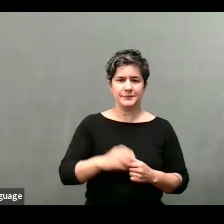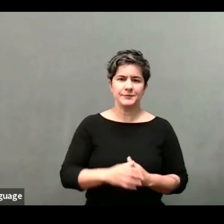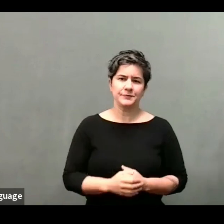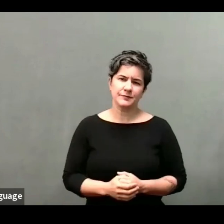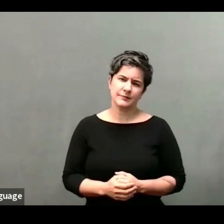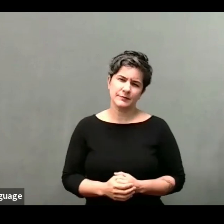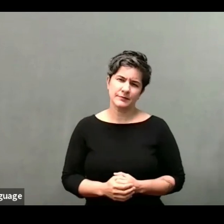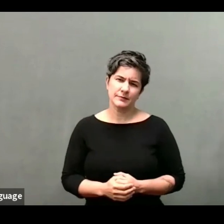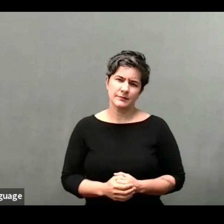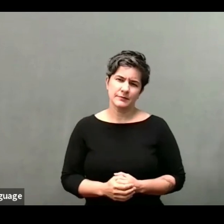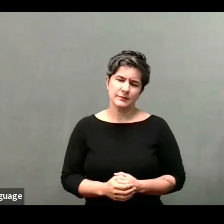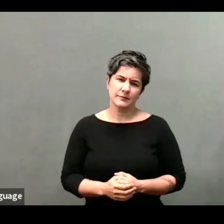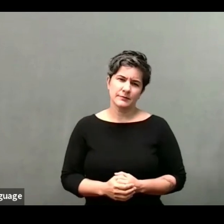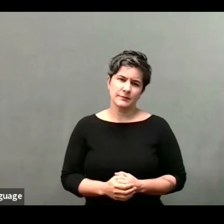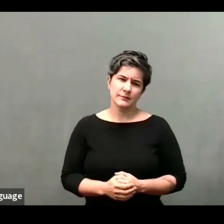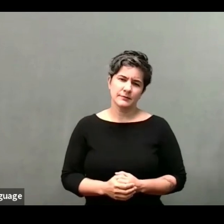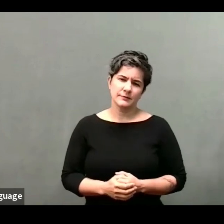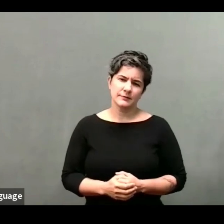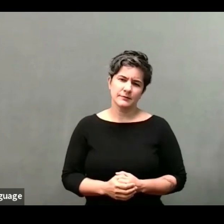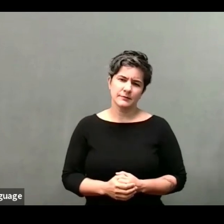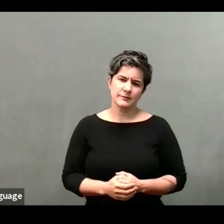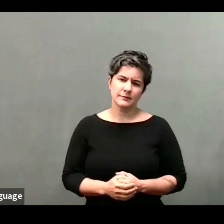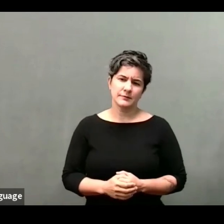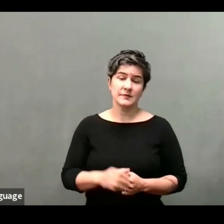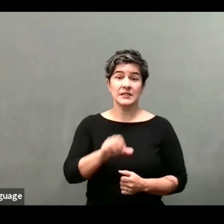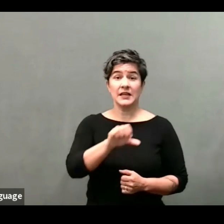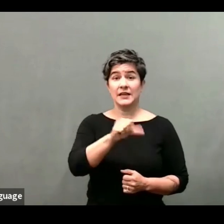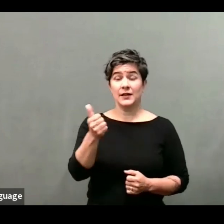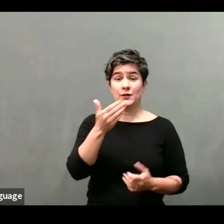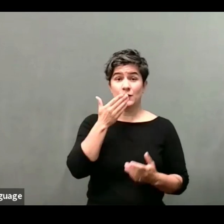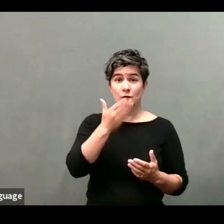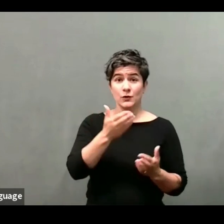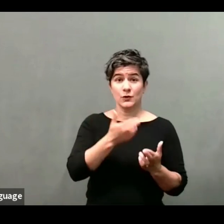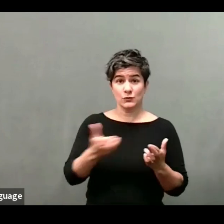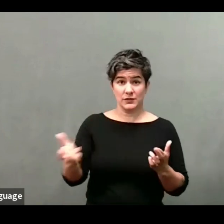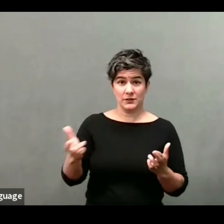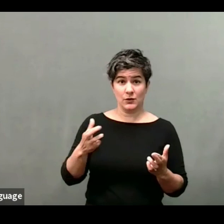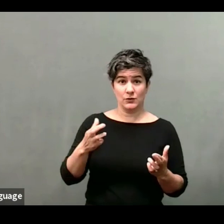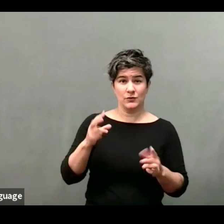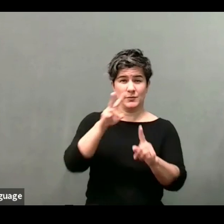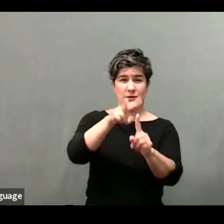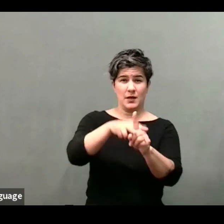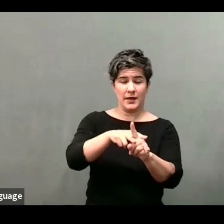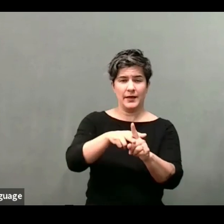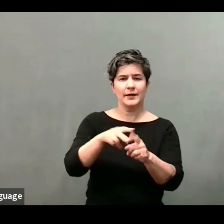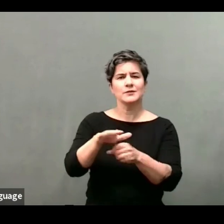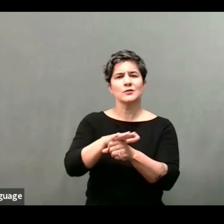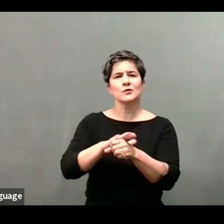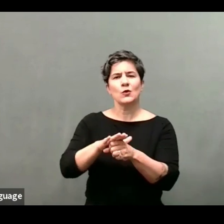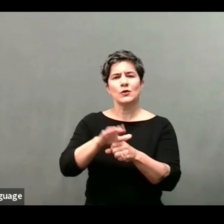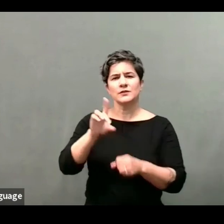So another great resource for applying for CBC is your local district attorney victims assistance